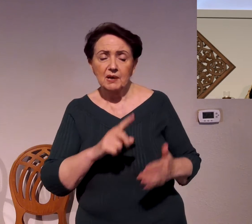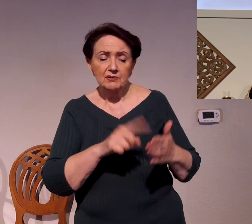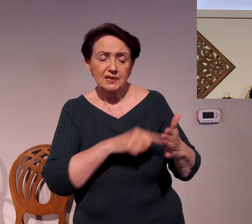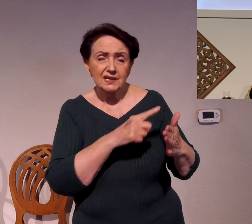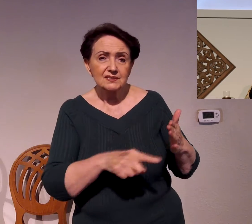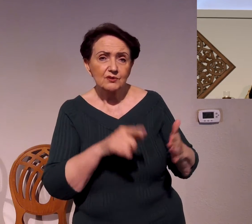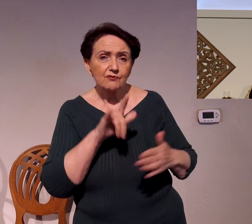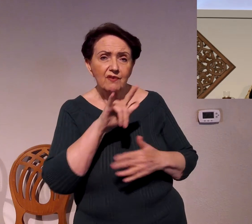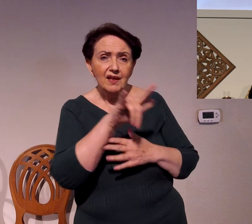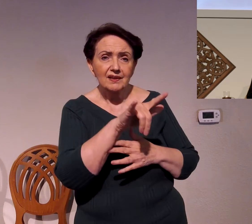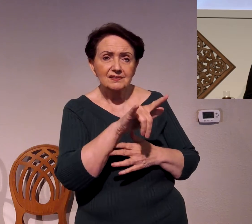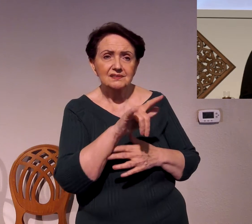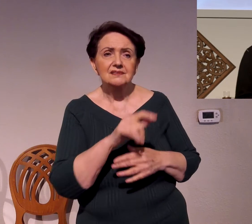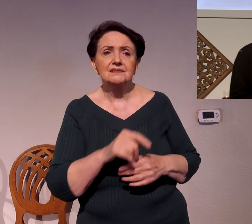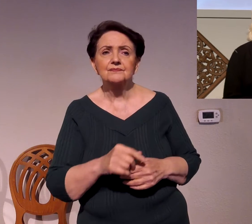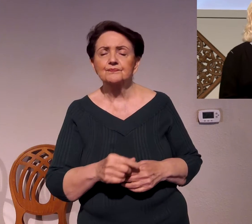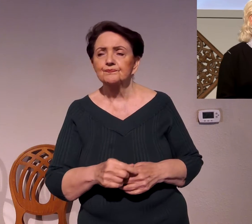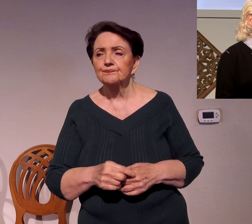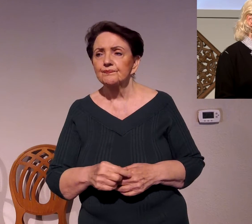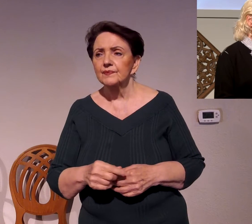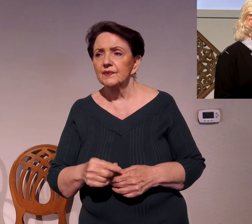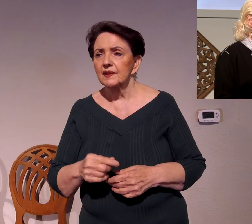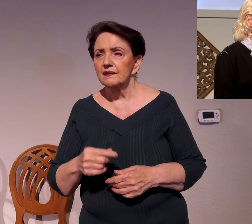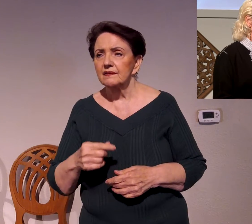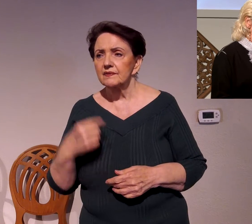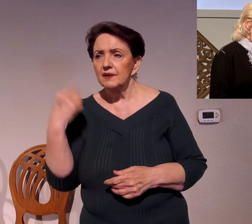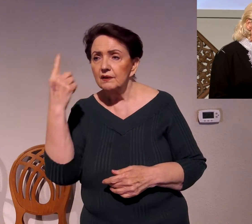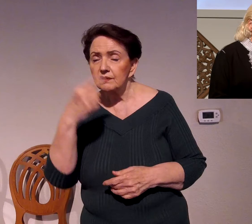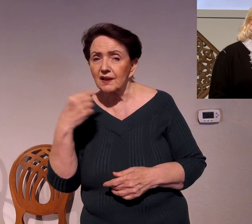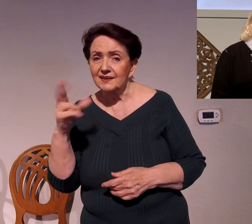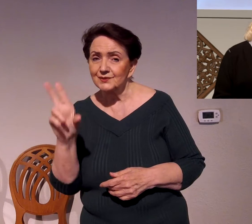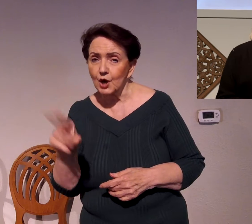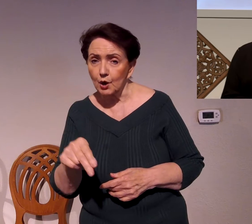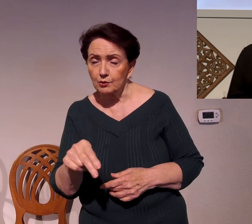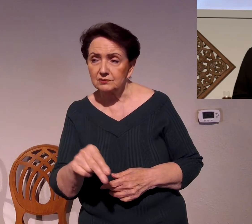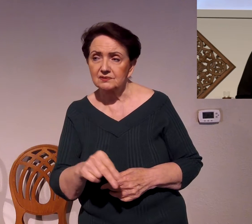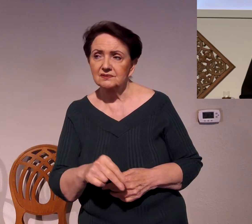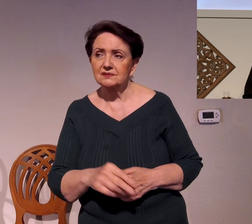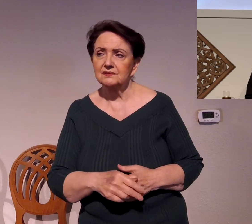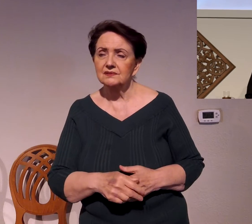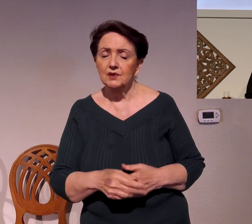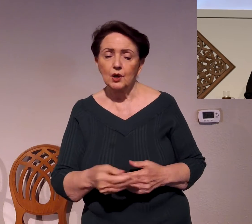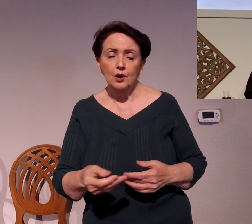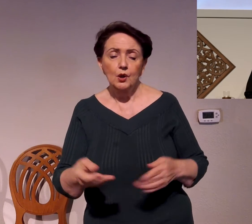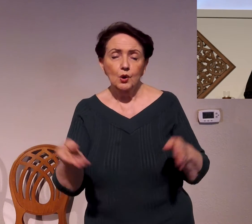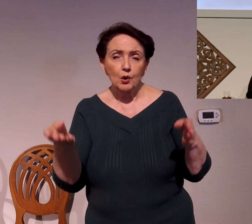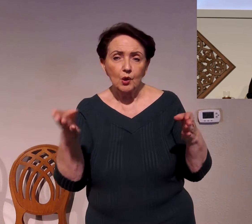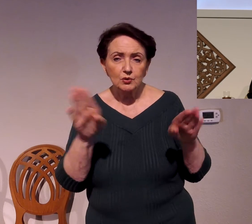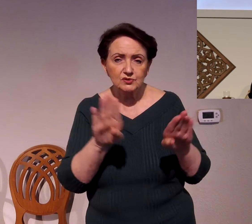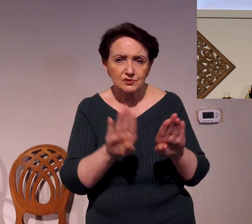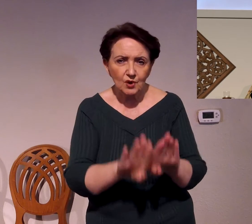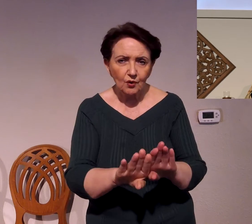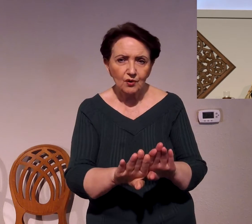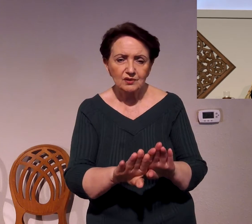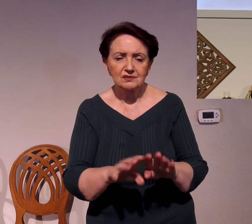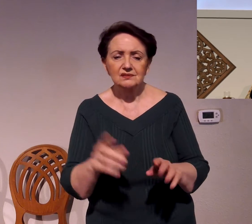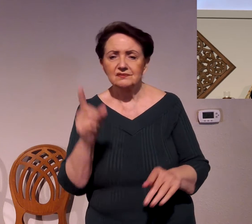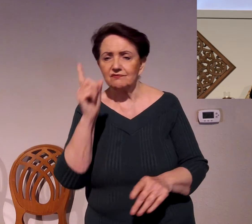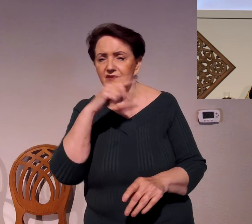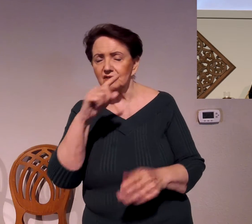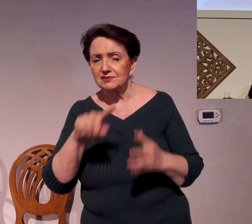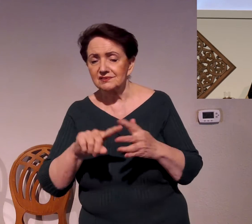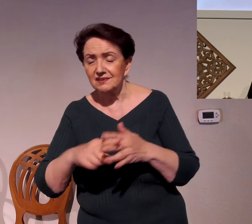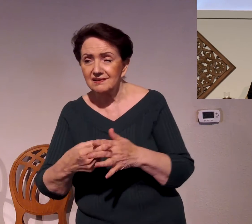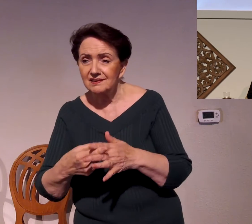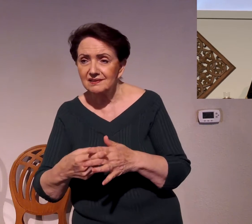flights. Canceled flights in our lives look like no's. They look like closed doors, false starts, things